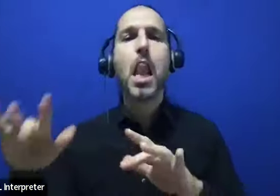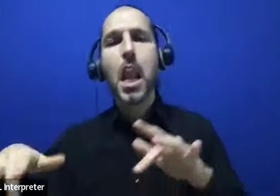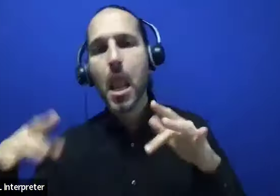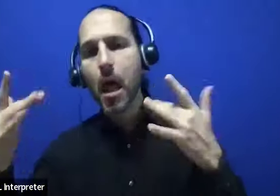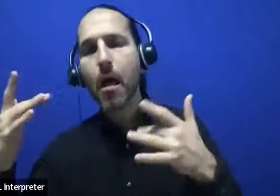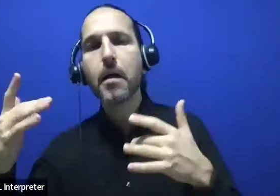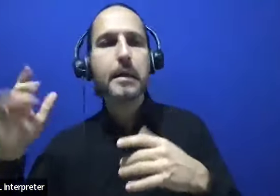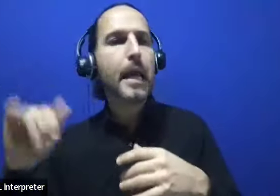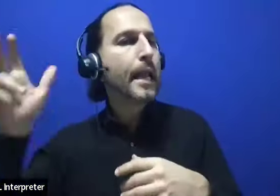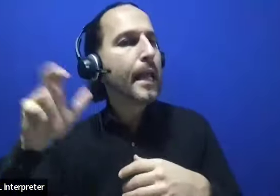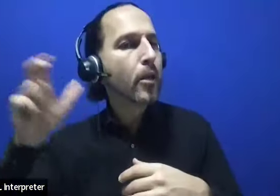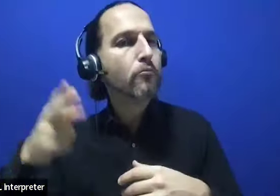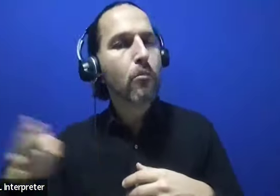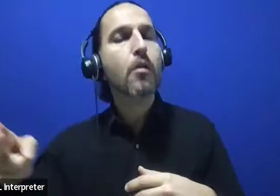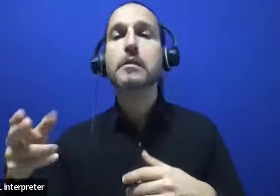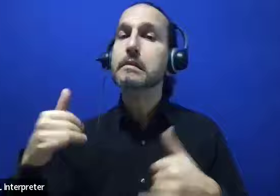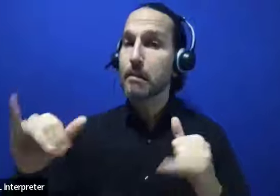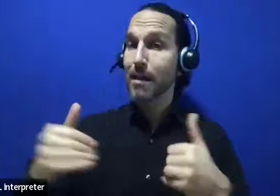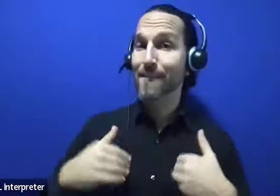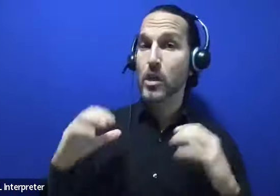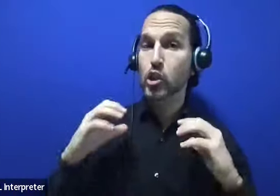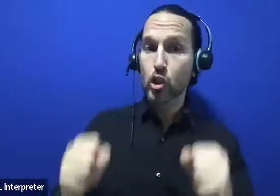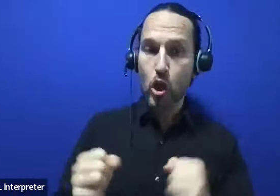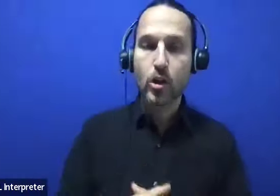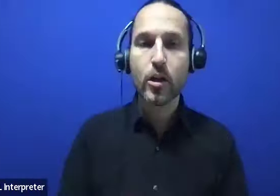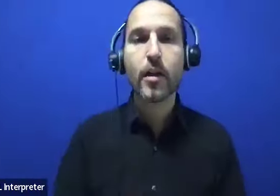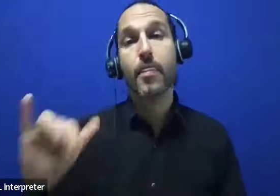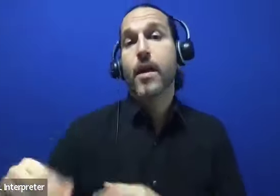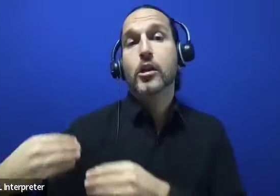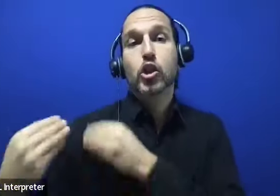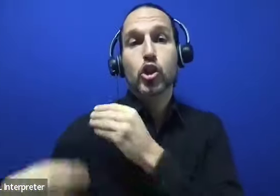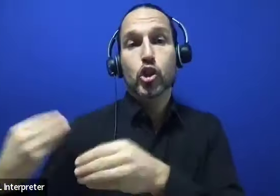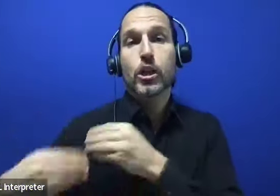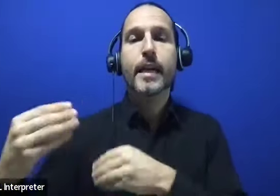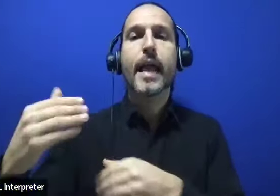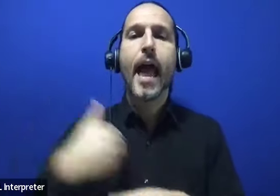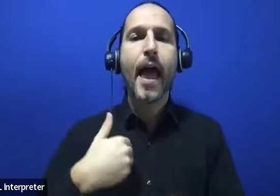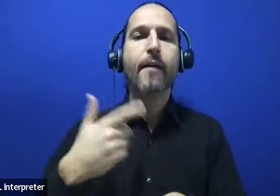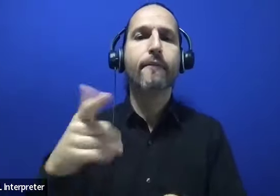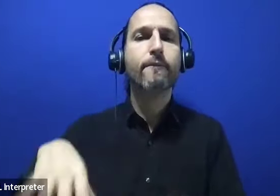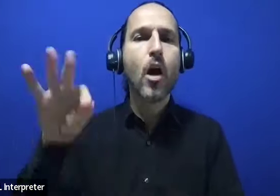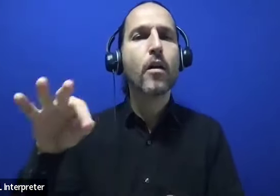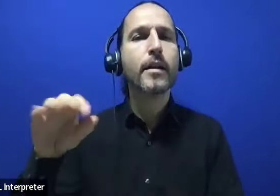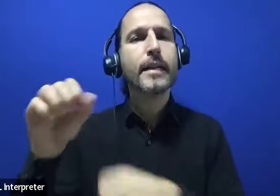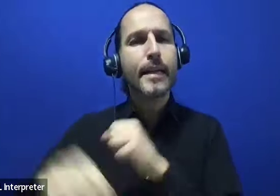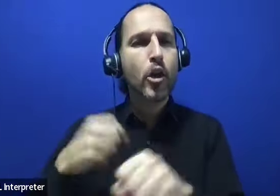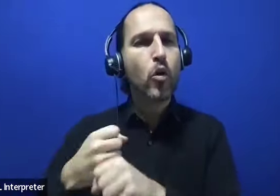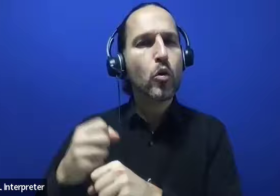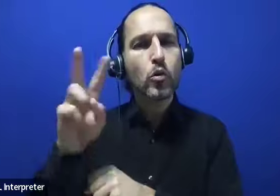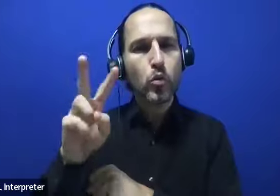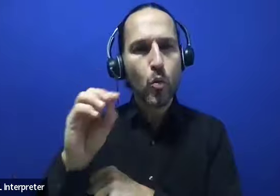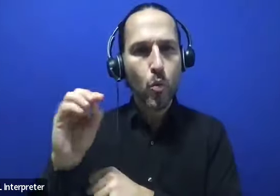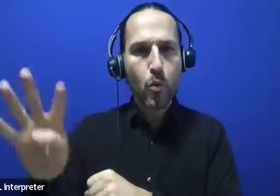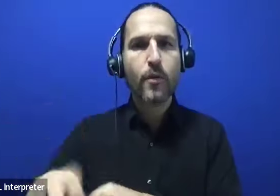hearing loss at all, and still have charge. The gene for charge was found in 2004. It's